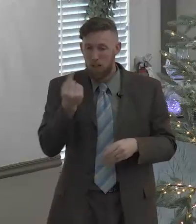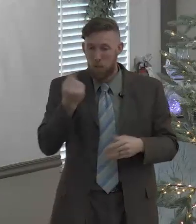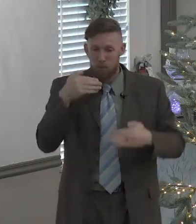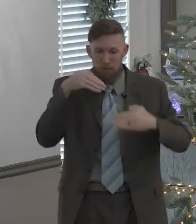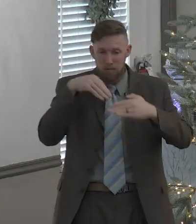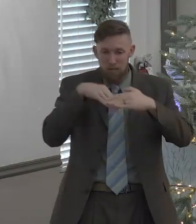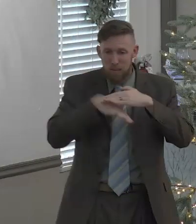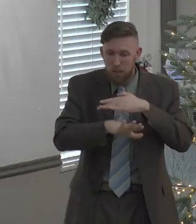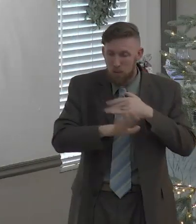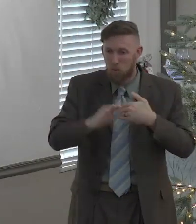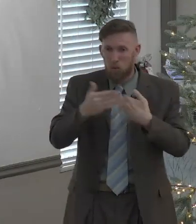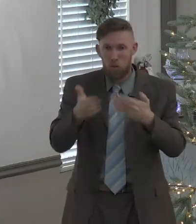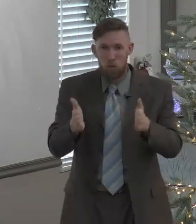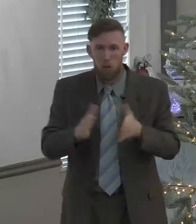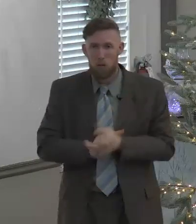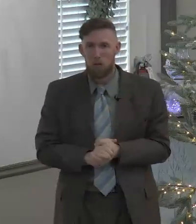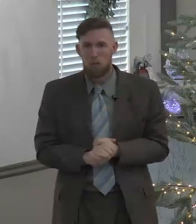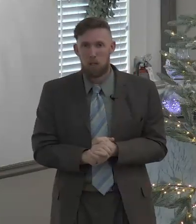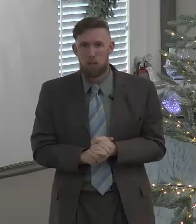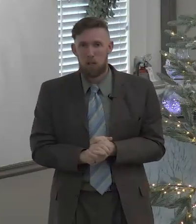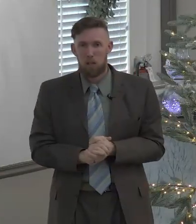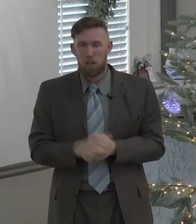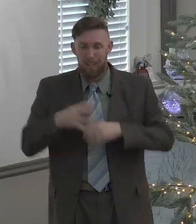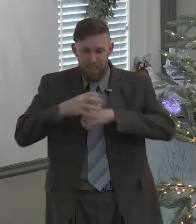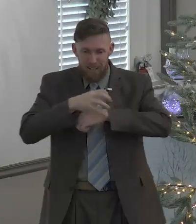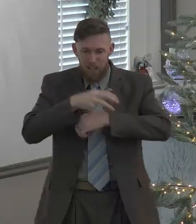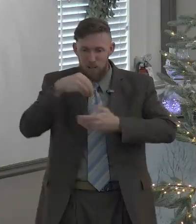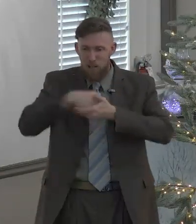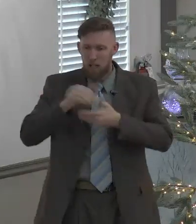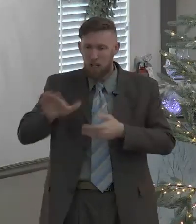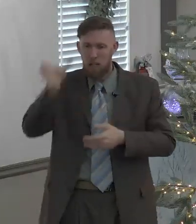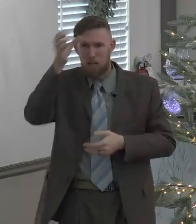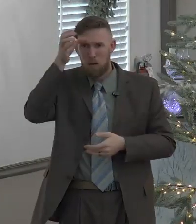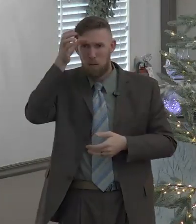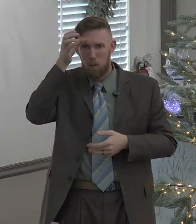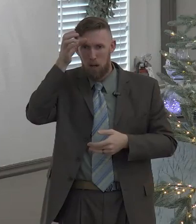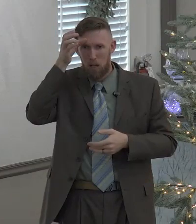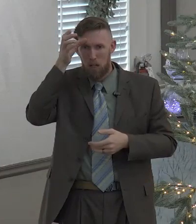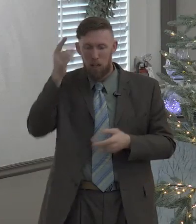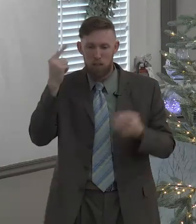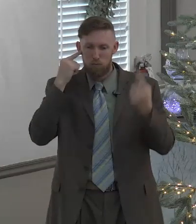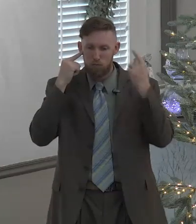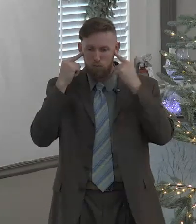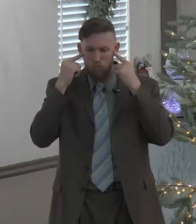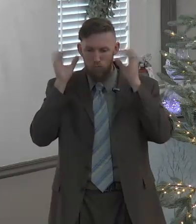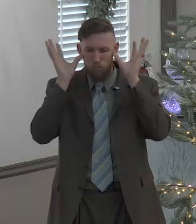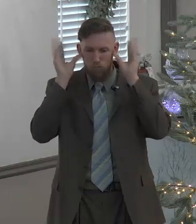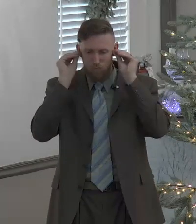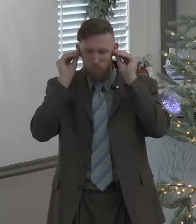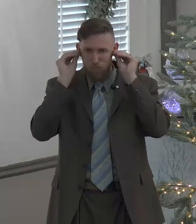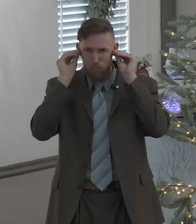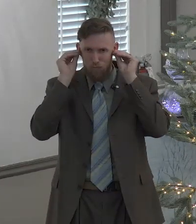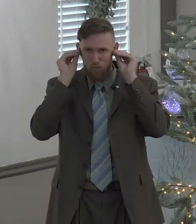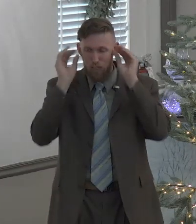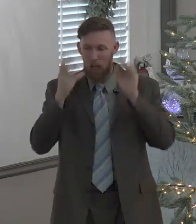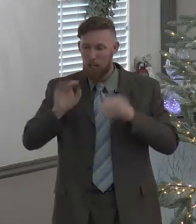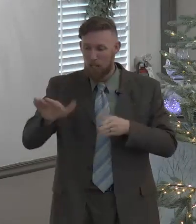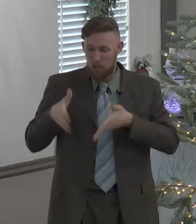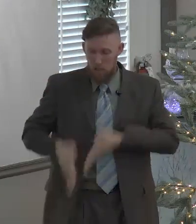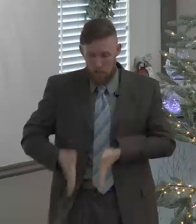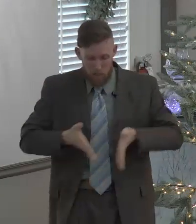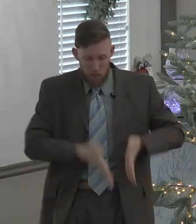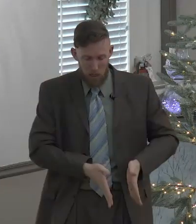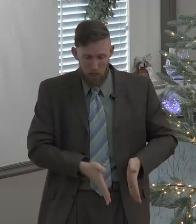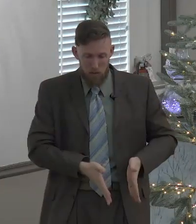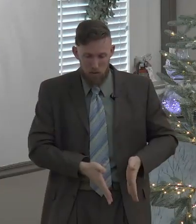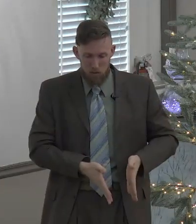Which means he can't hear anybody that's coming into the room. The cancer has gotten to that part of his brain. It's just robbed his hearing. It's robbed